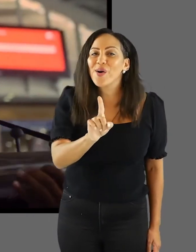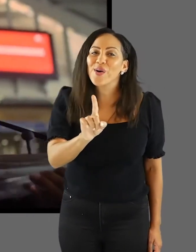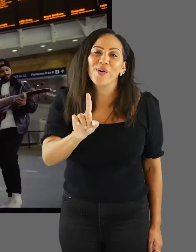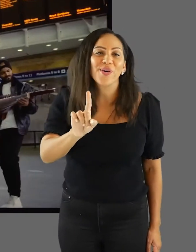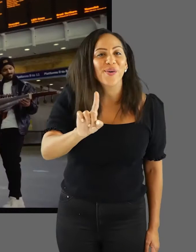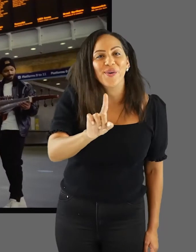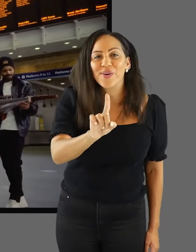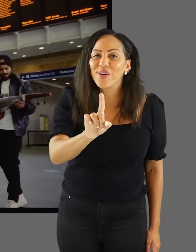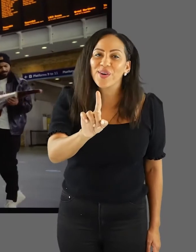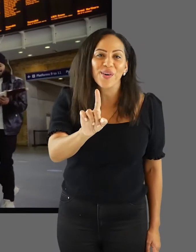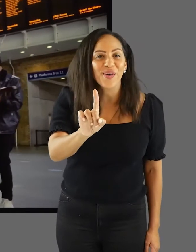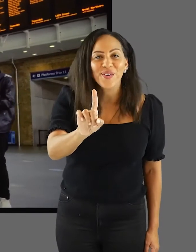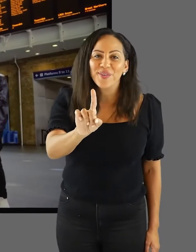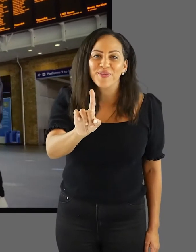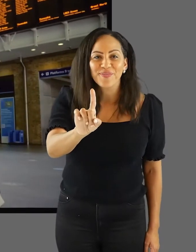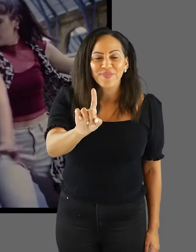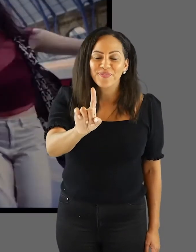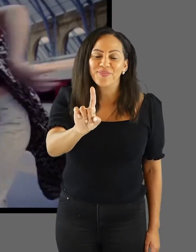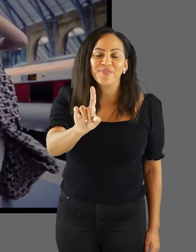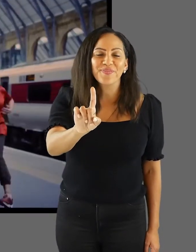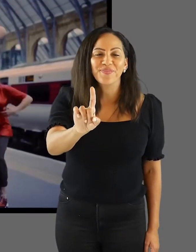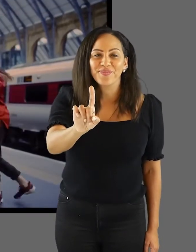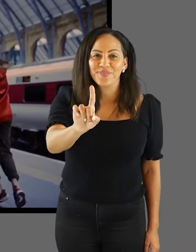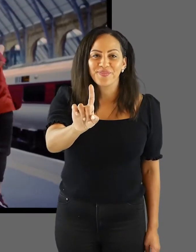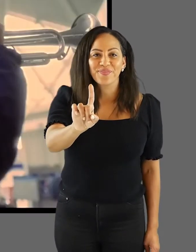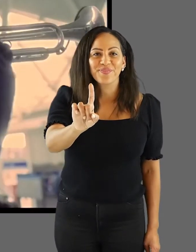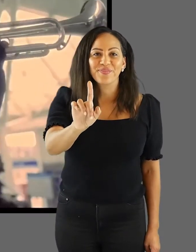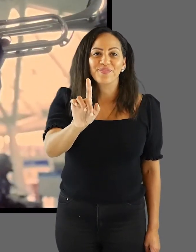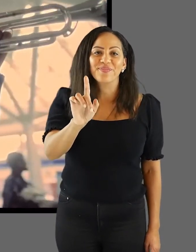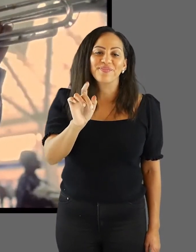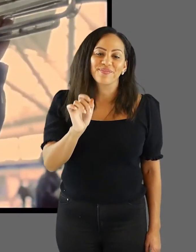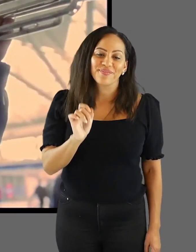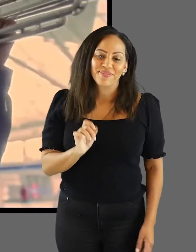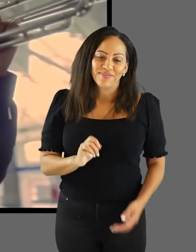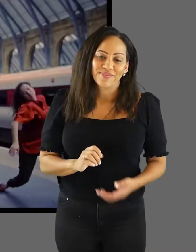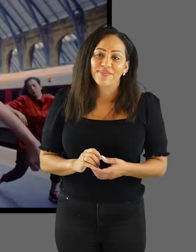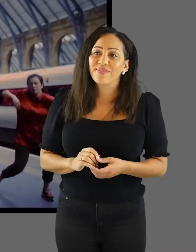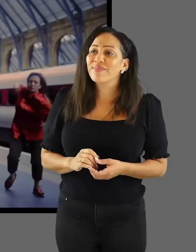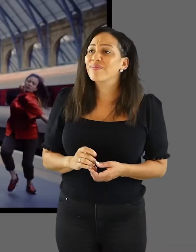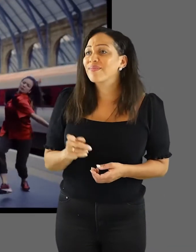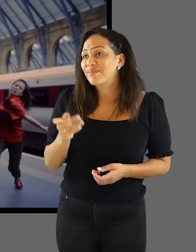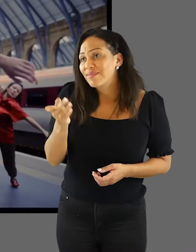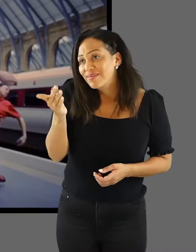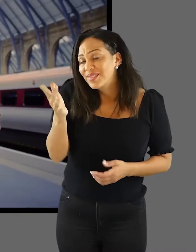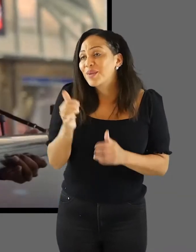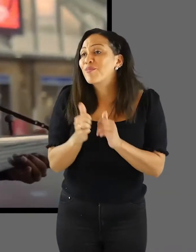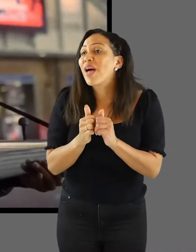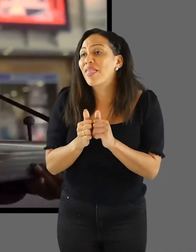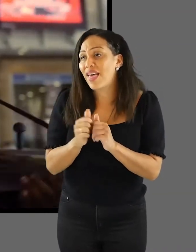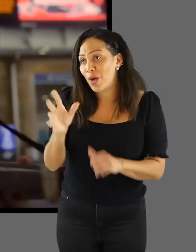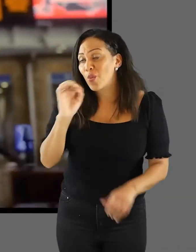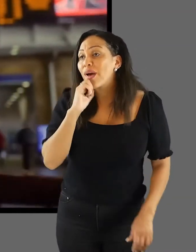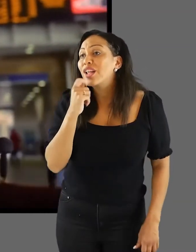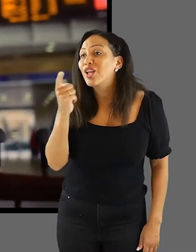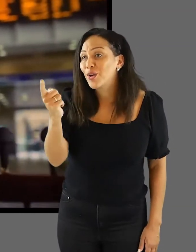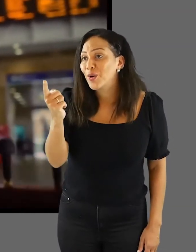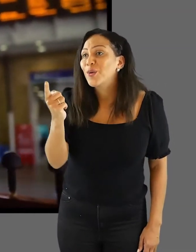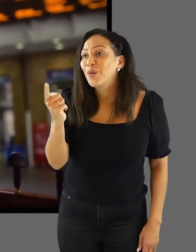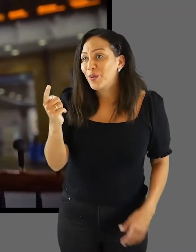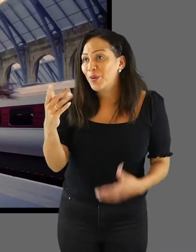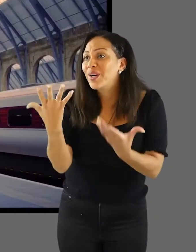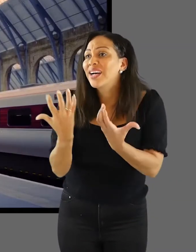we now emerge. Strangers look up and smile. Gentle nods that say, I know